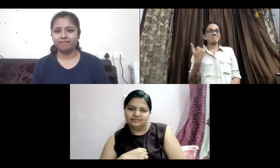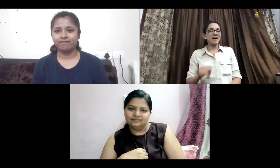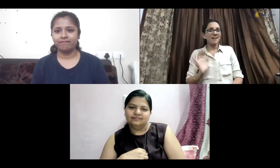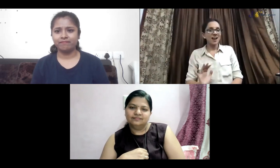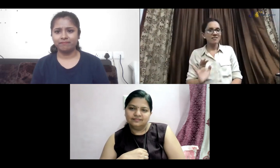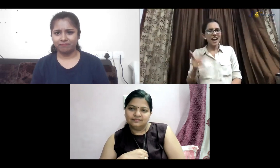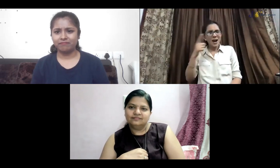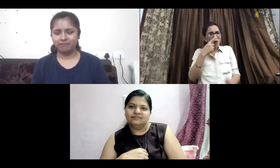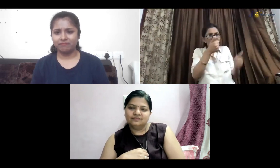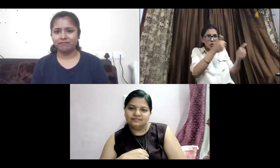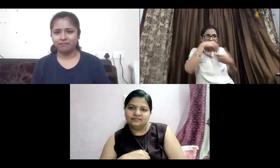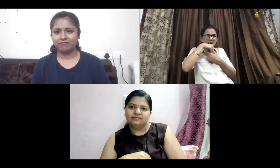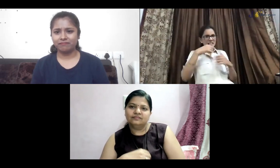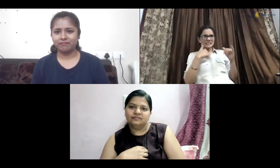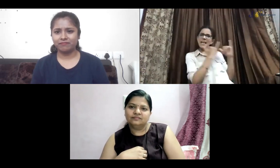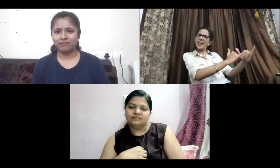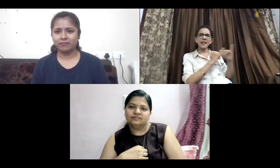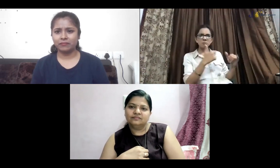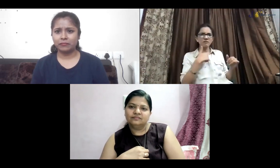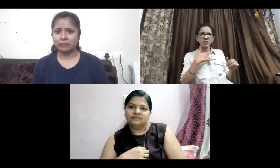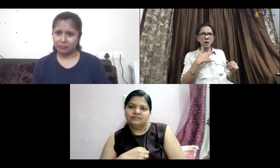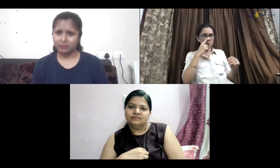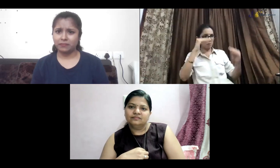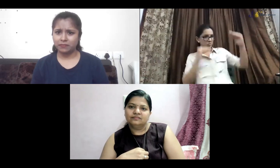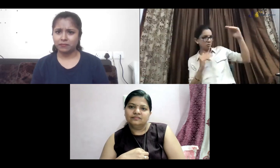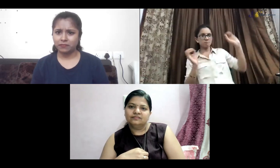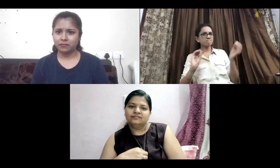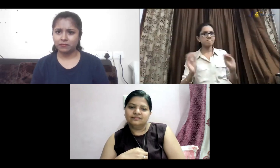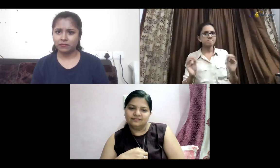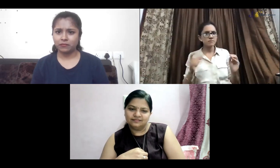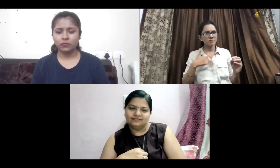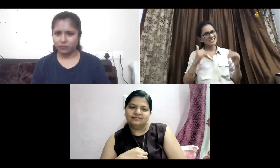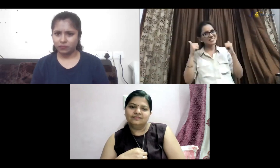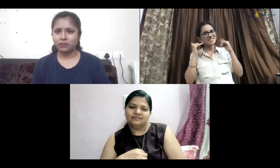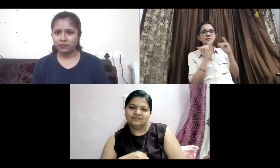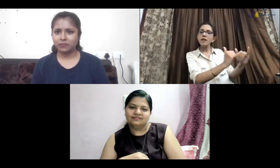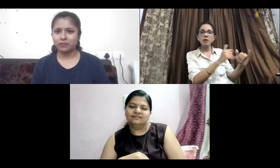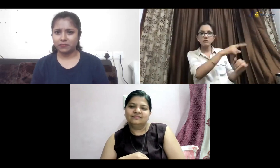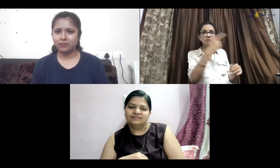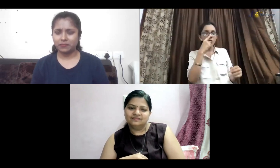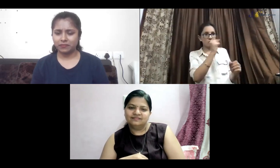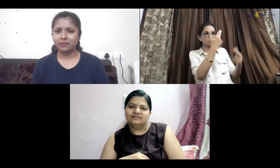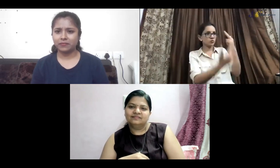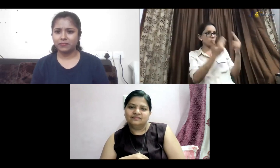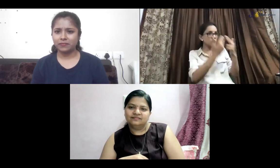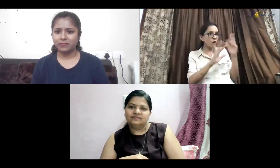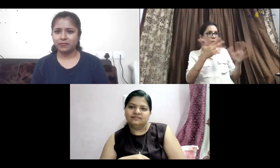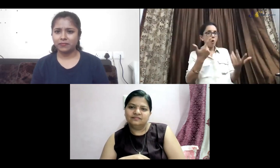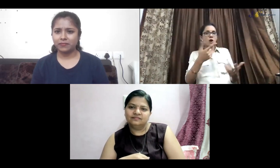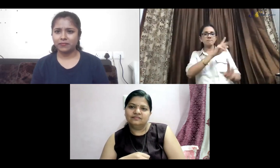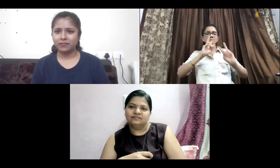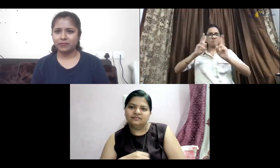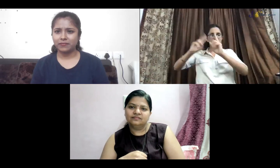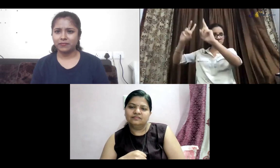don't know. So I feel bad. But I could see that, yeah, she's also the empowered one.